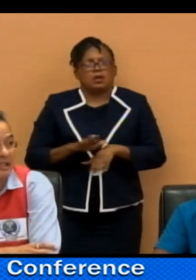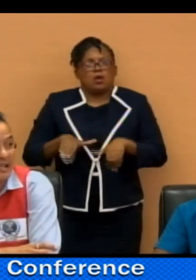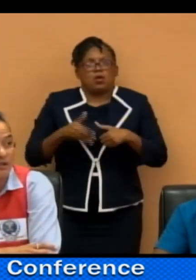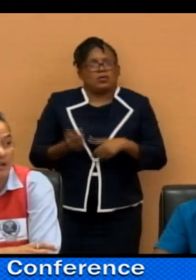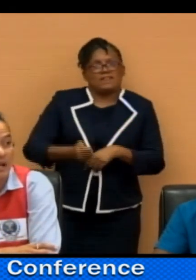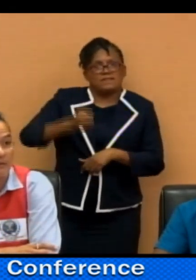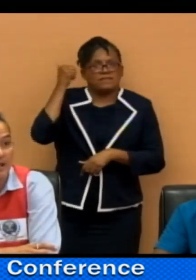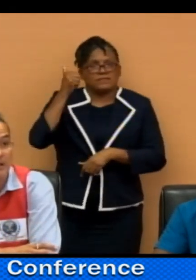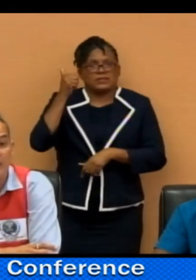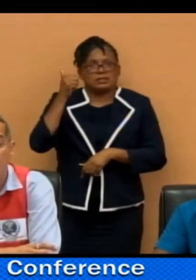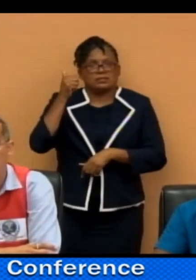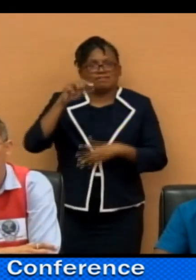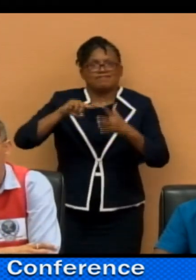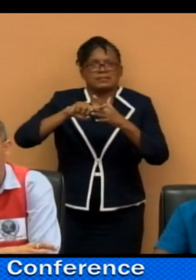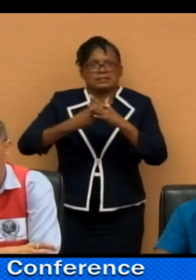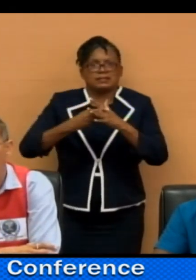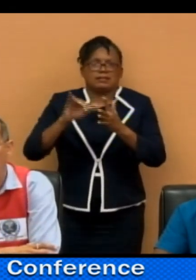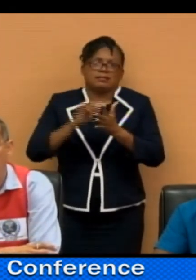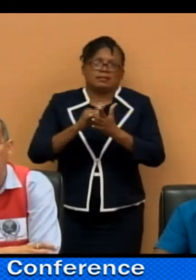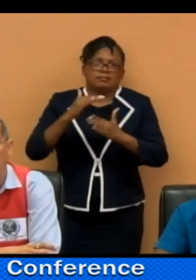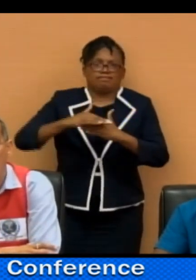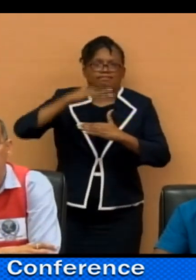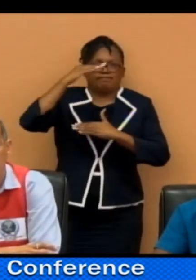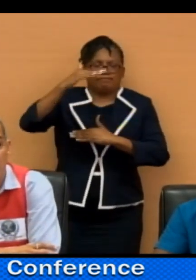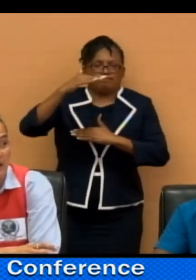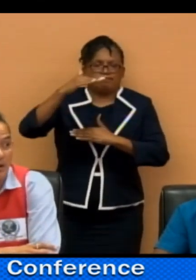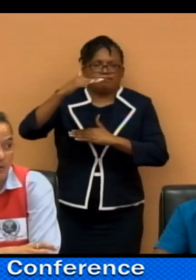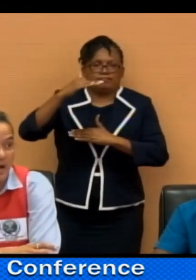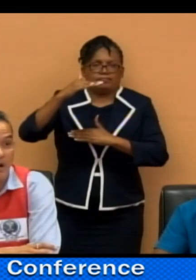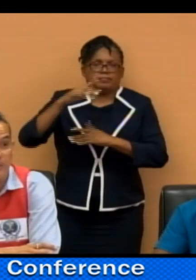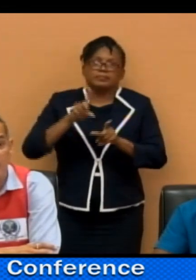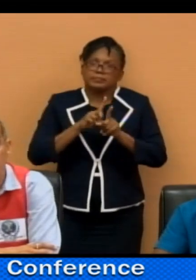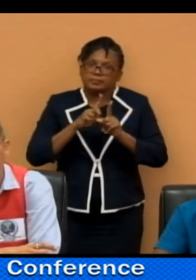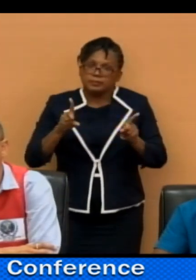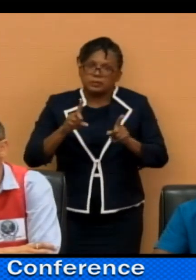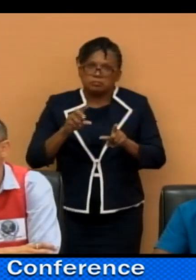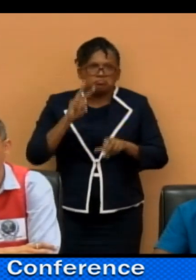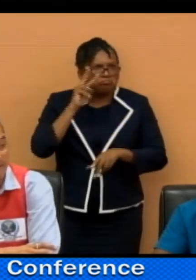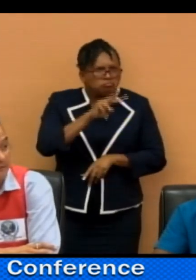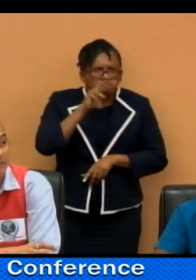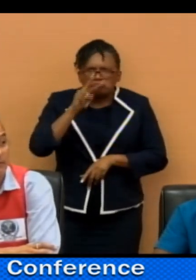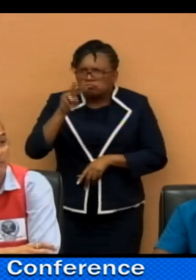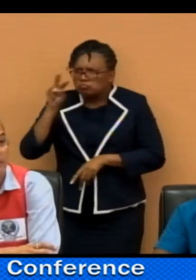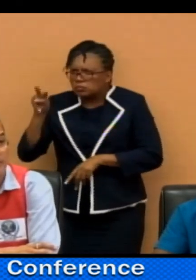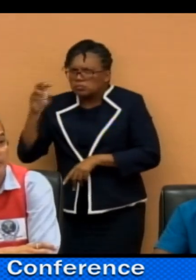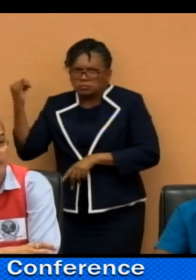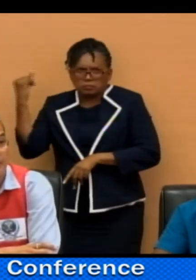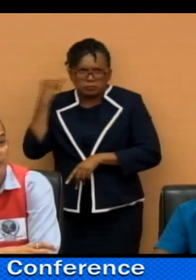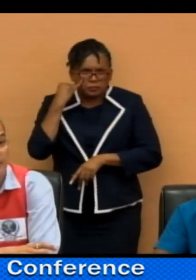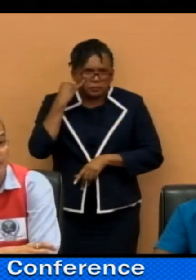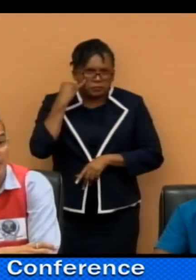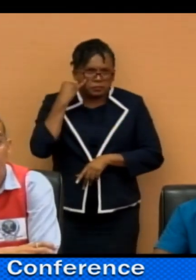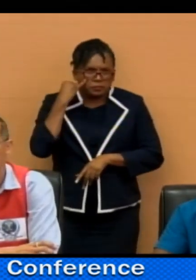potentially get to that phase. But I would say that we are observing, and if